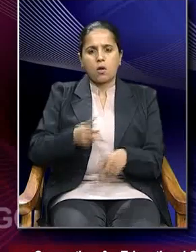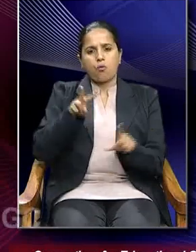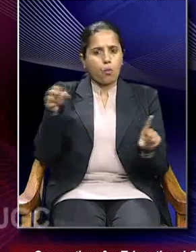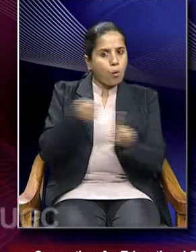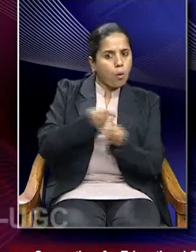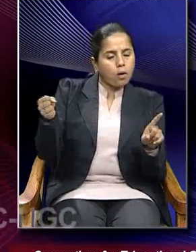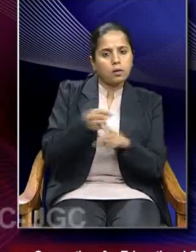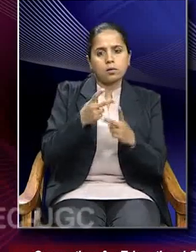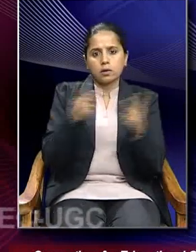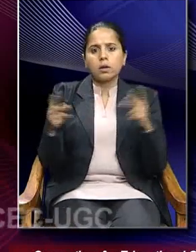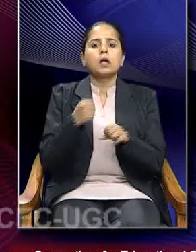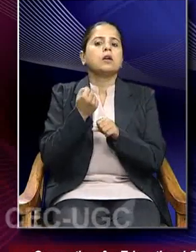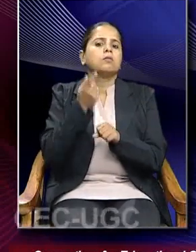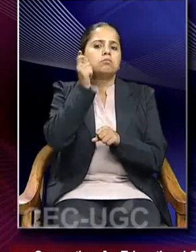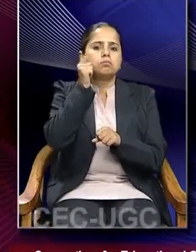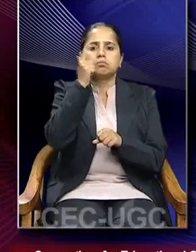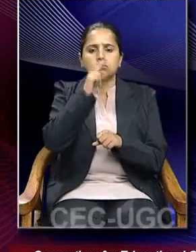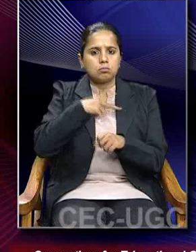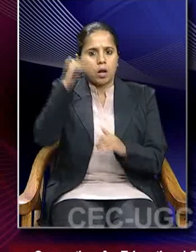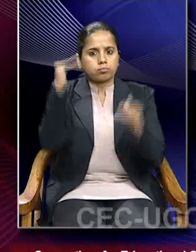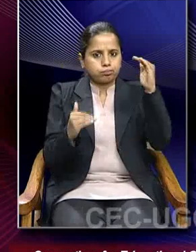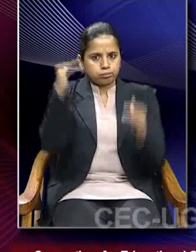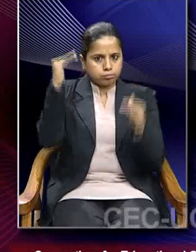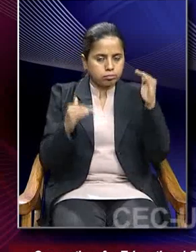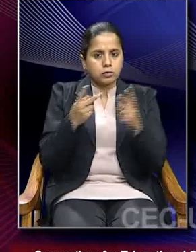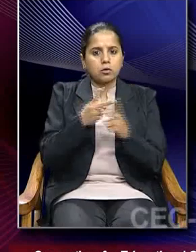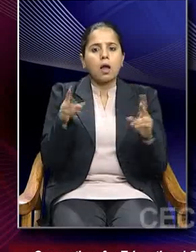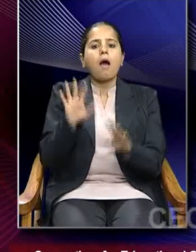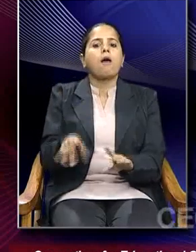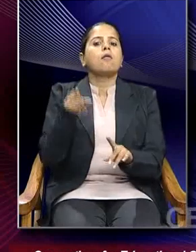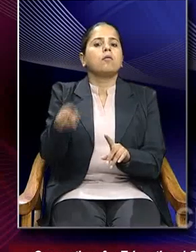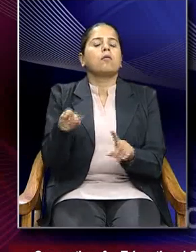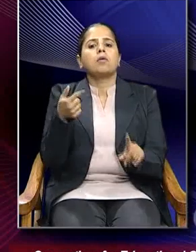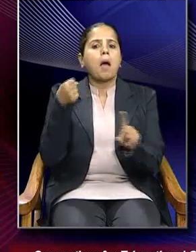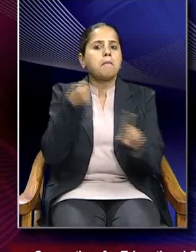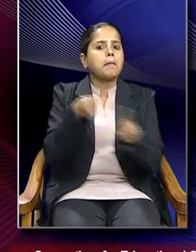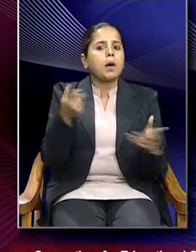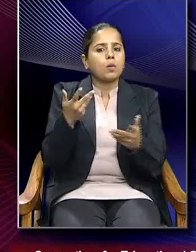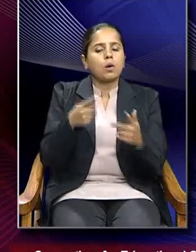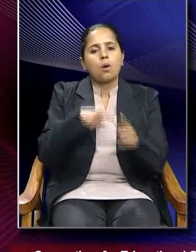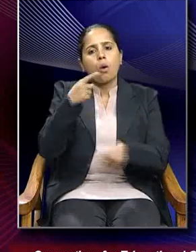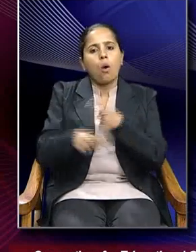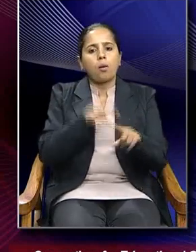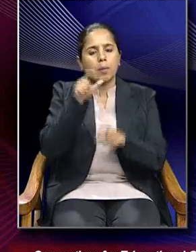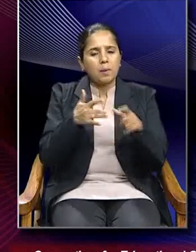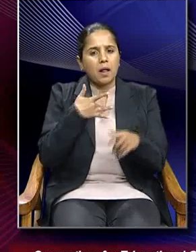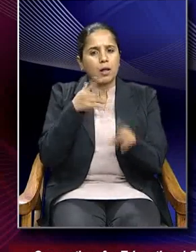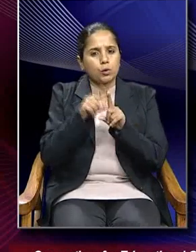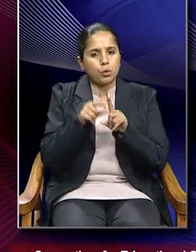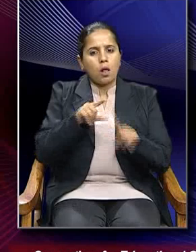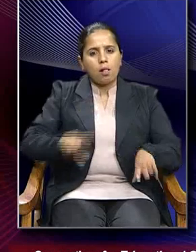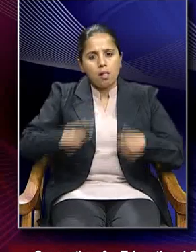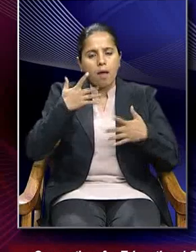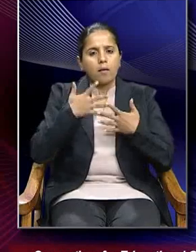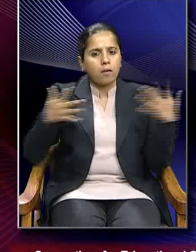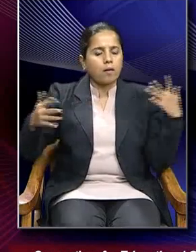violence, gender inequality kind of affect the everyday interaction as well